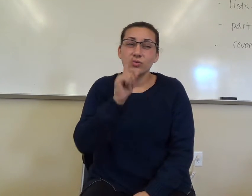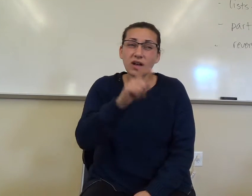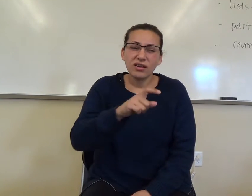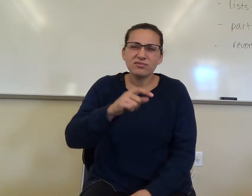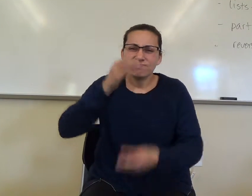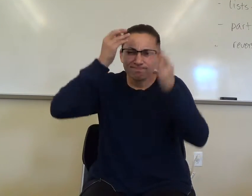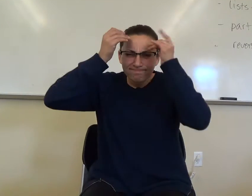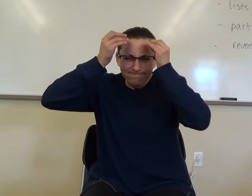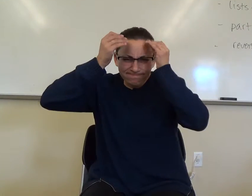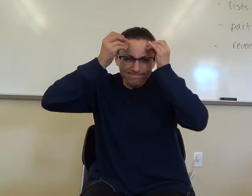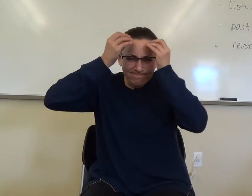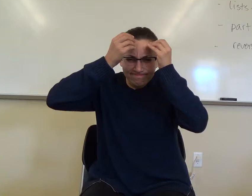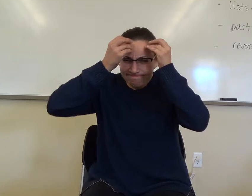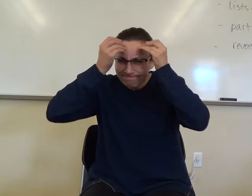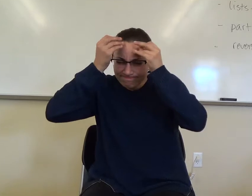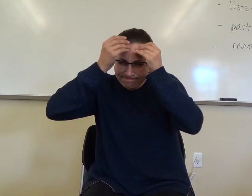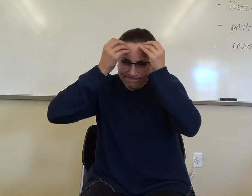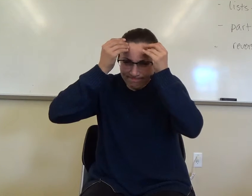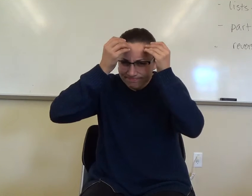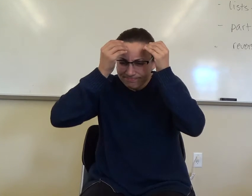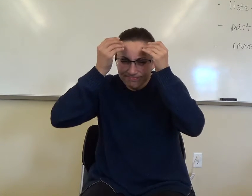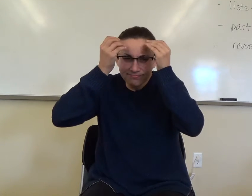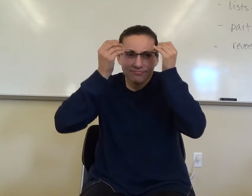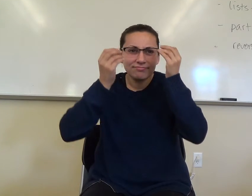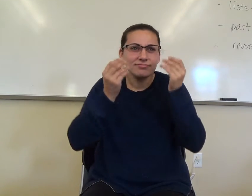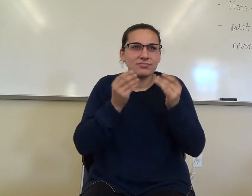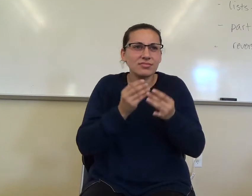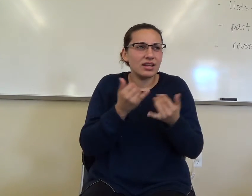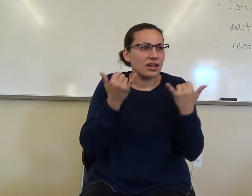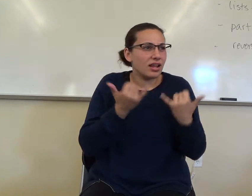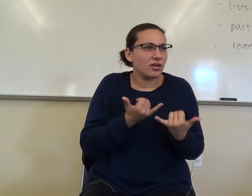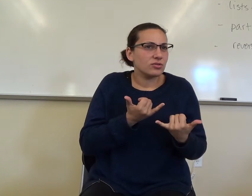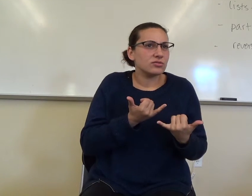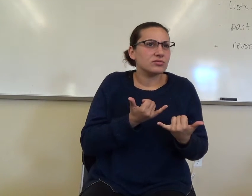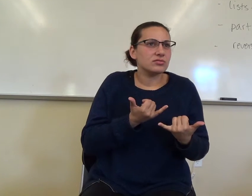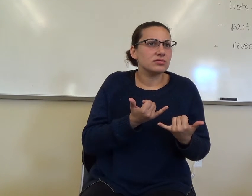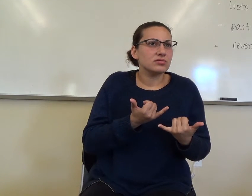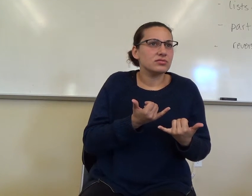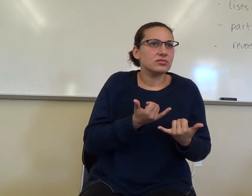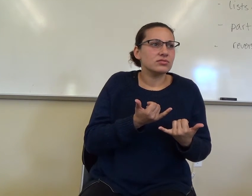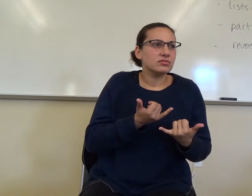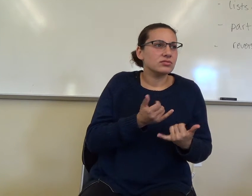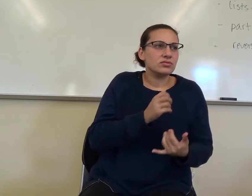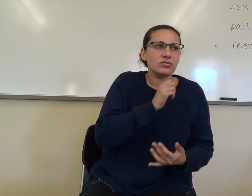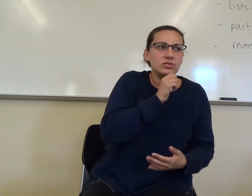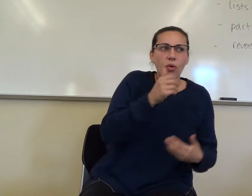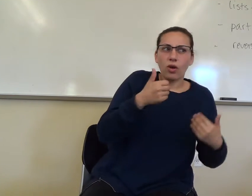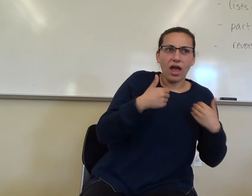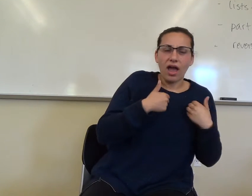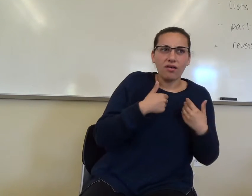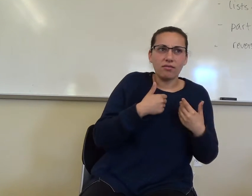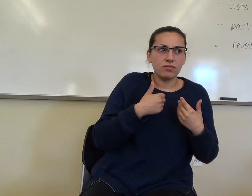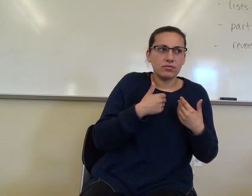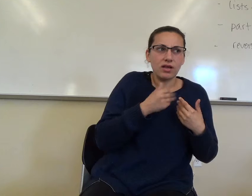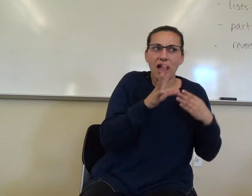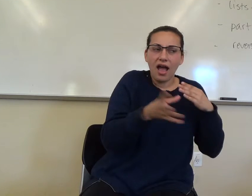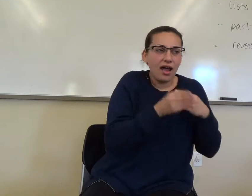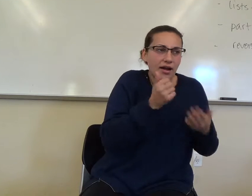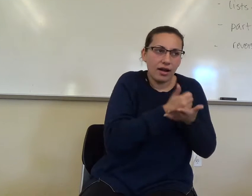here. Because now we don't have enough, we don't have Lorraine Fleming's suggestions. We have to